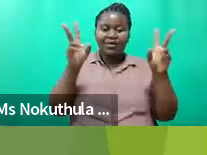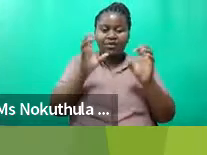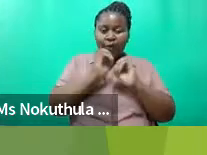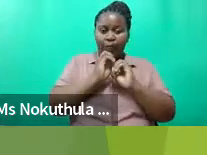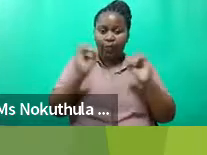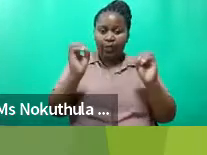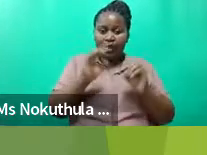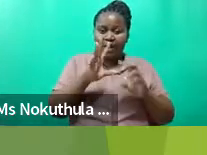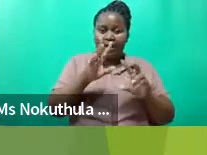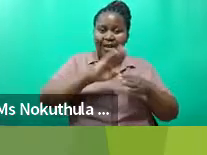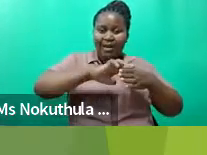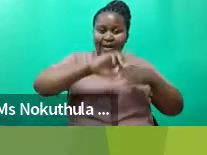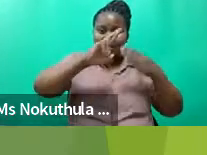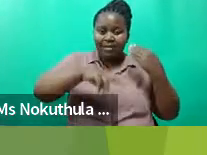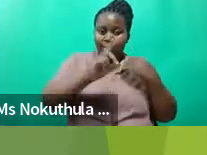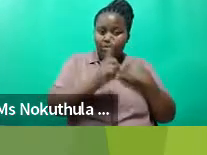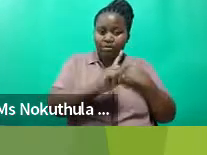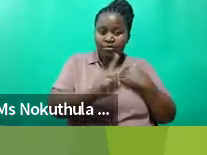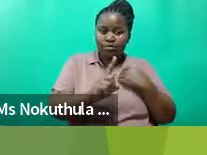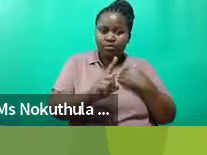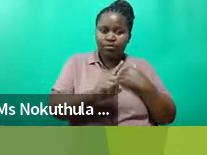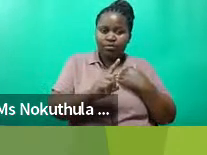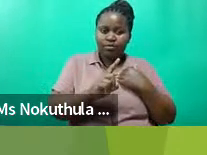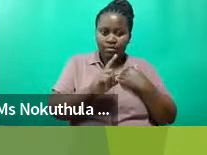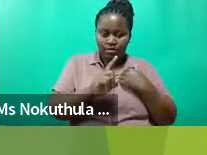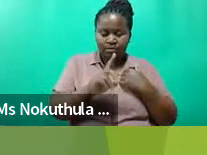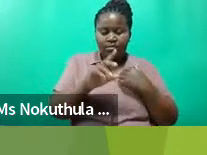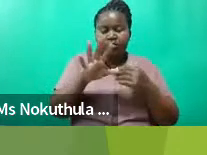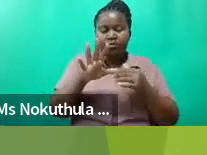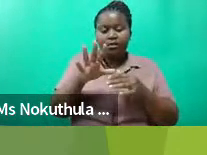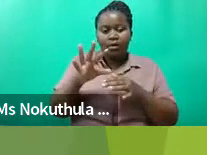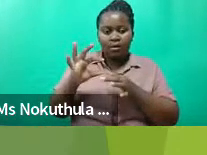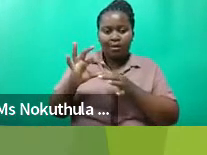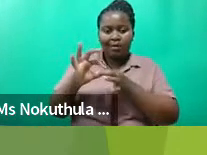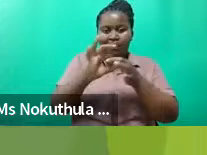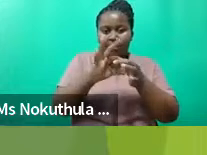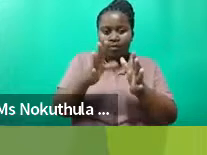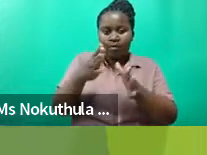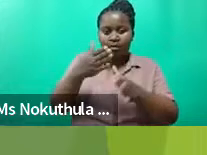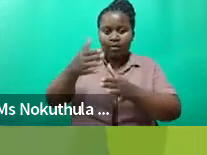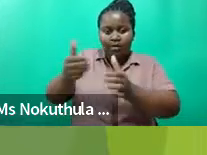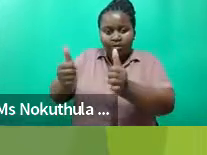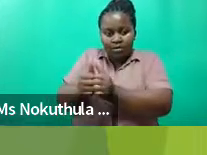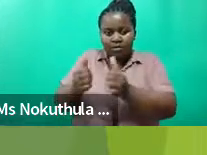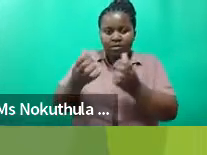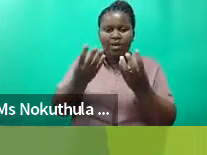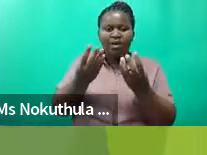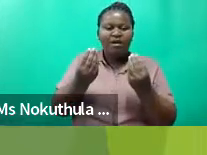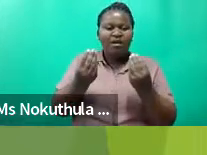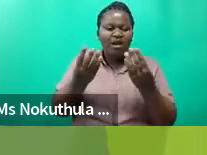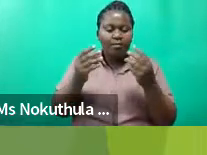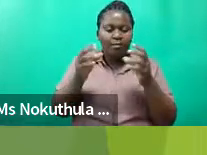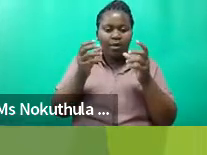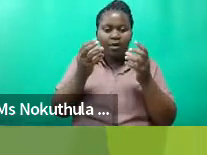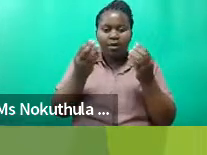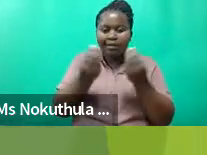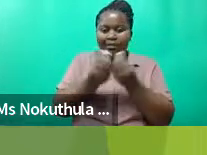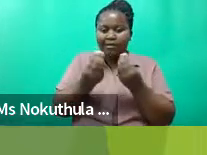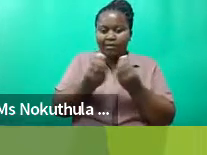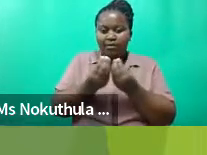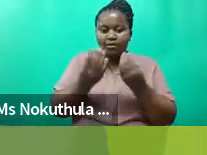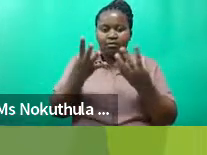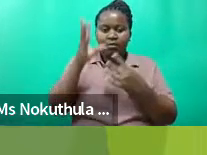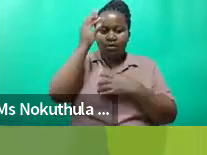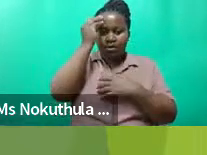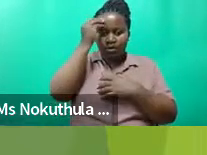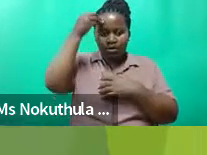uncoordinated response from the relevant stakeholders. There are a number of assumptions about the subject, so it will be interesting to find